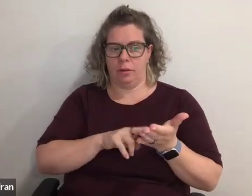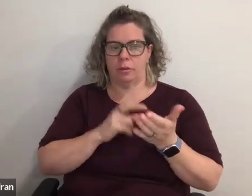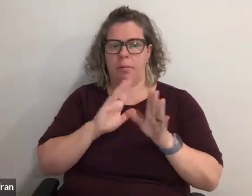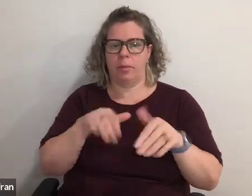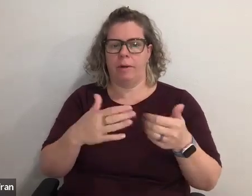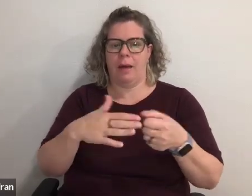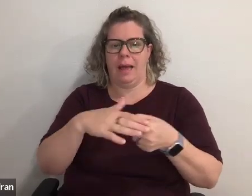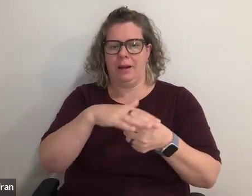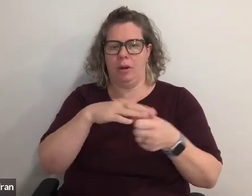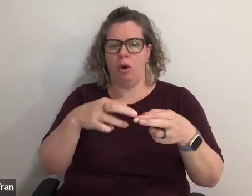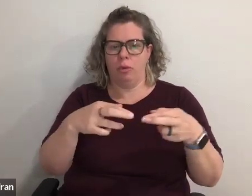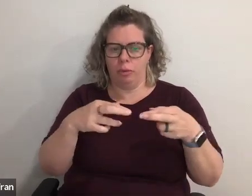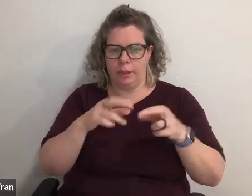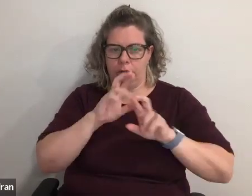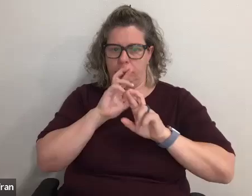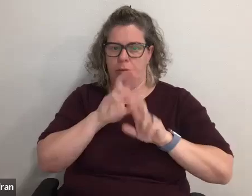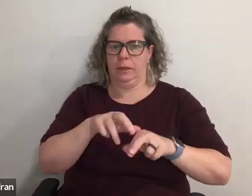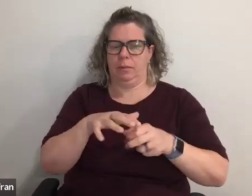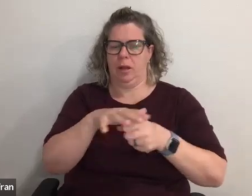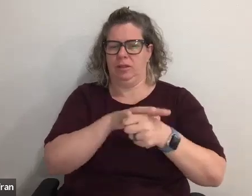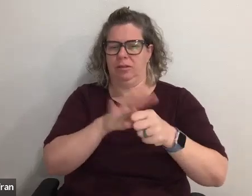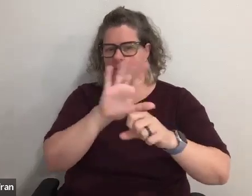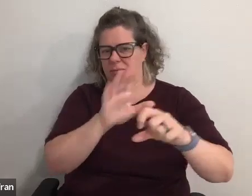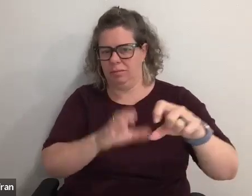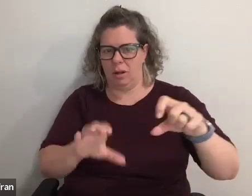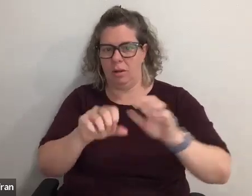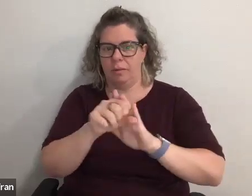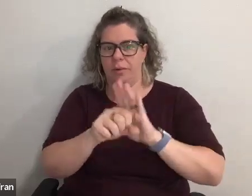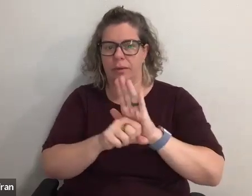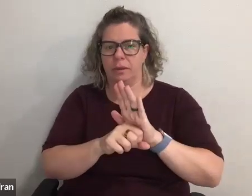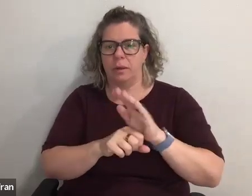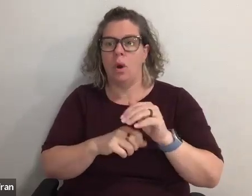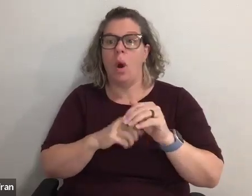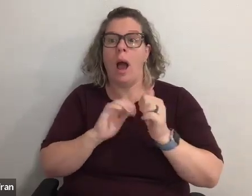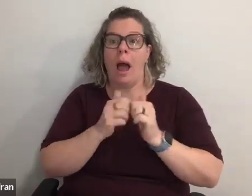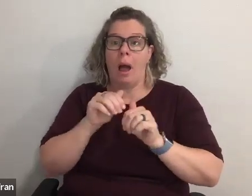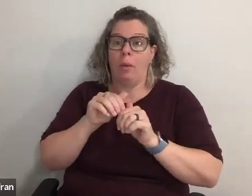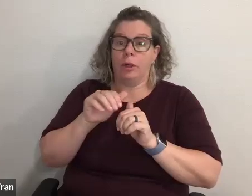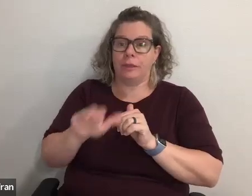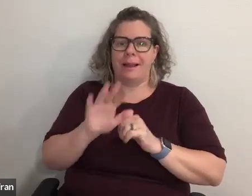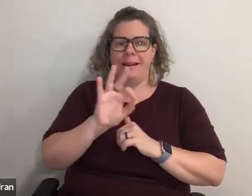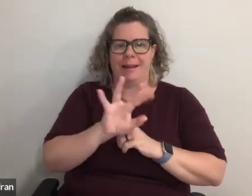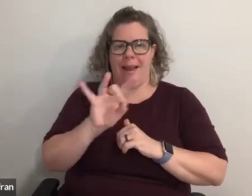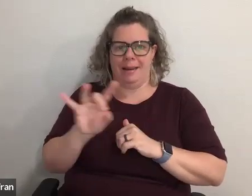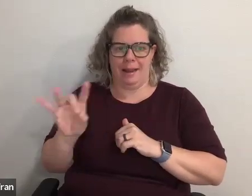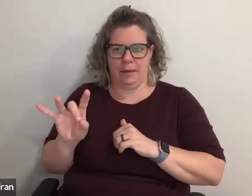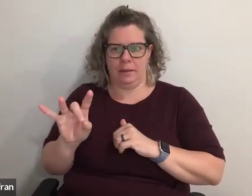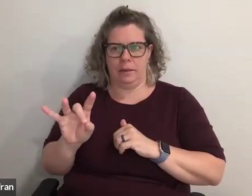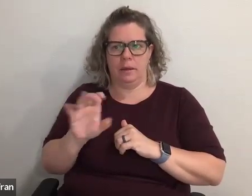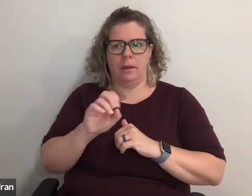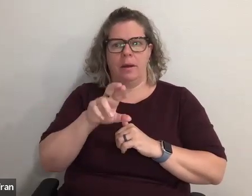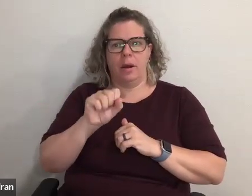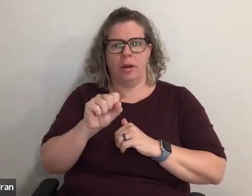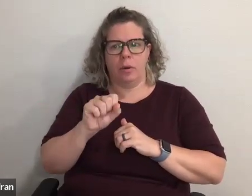regional response across the state. And we are solely dispatched through 988. So really it's that crisis continuum of care,